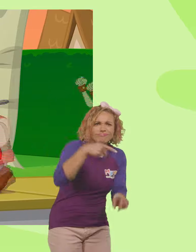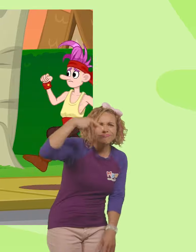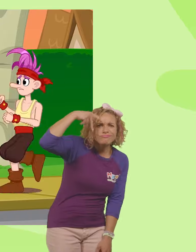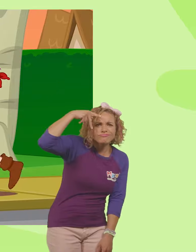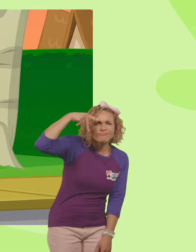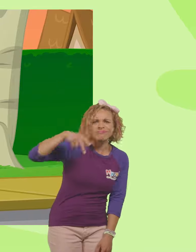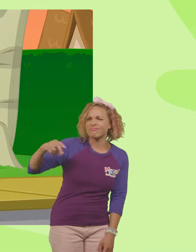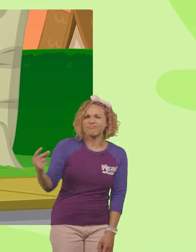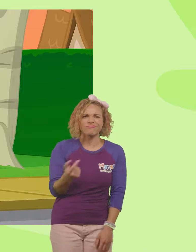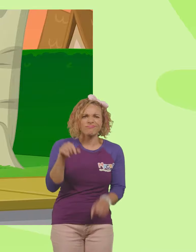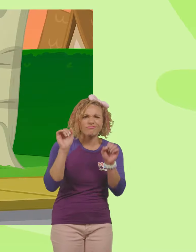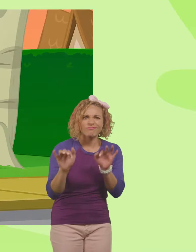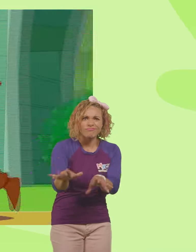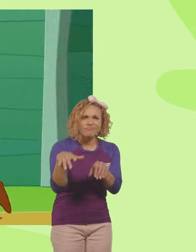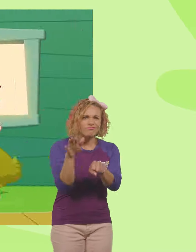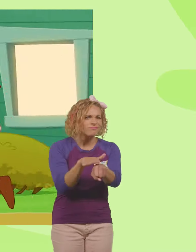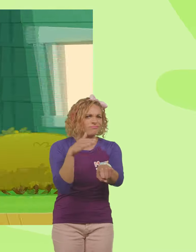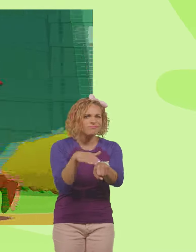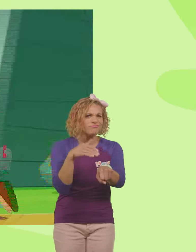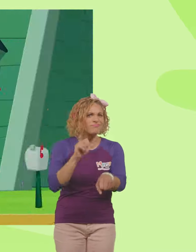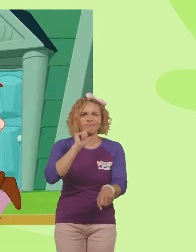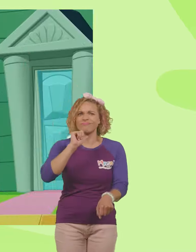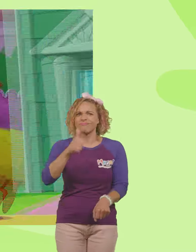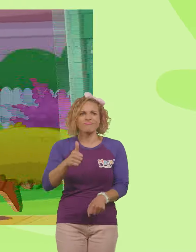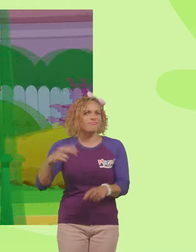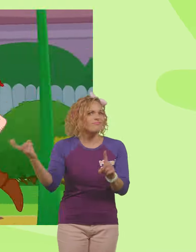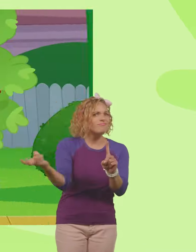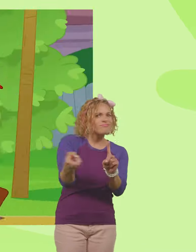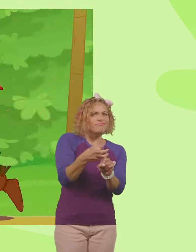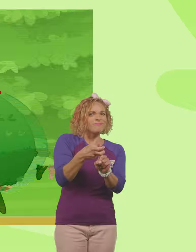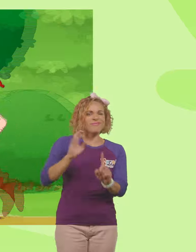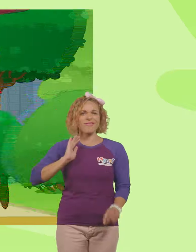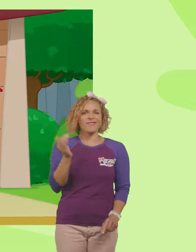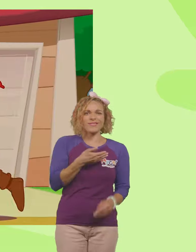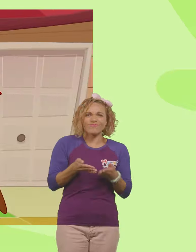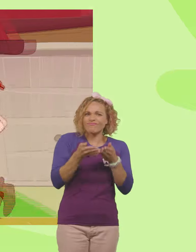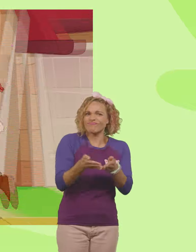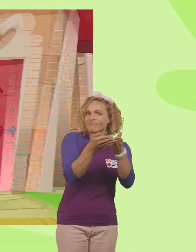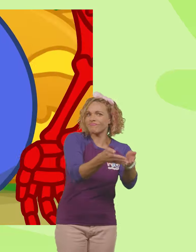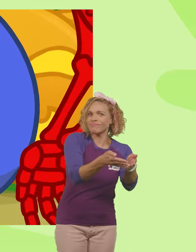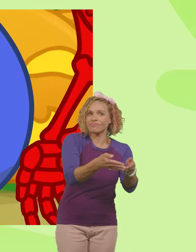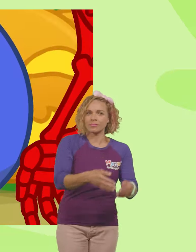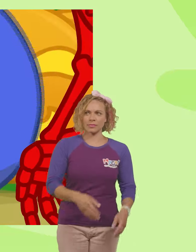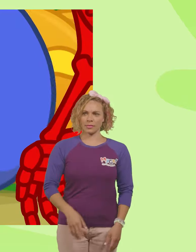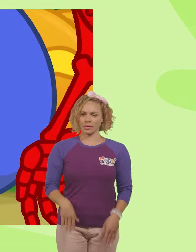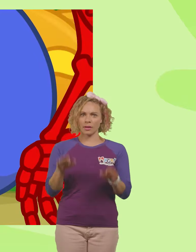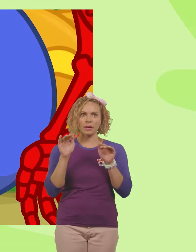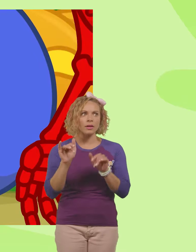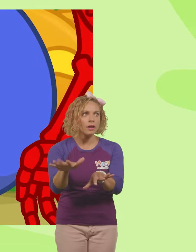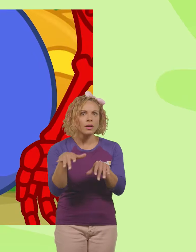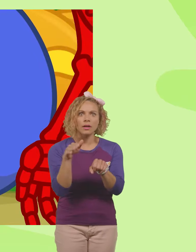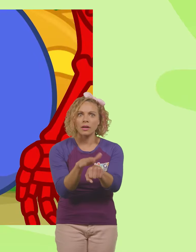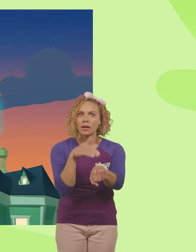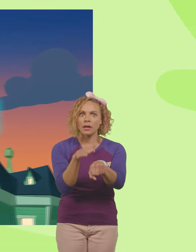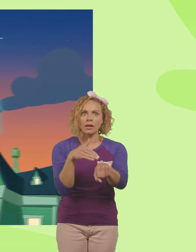Keep up, Pirate Phil! That darn magic pet is not going to get away with our ship. Magic